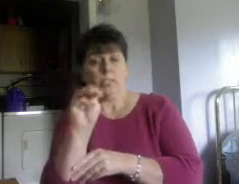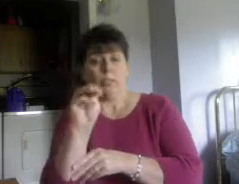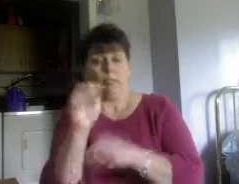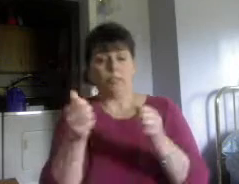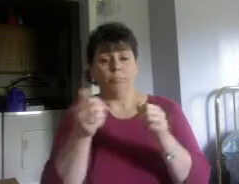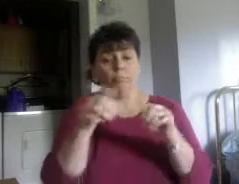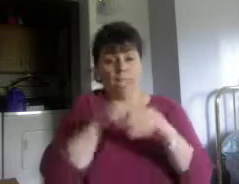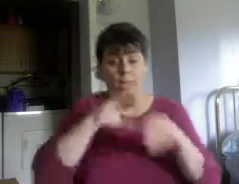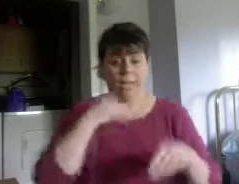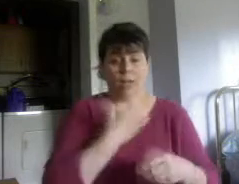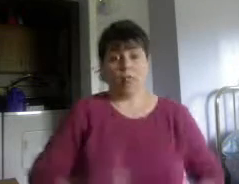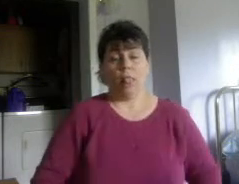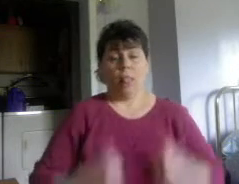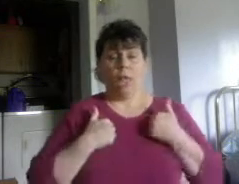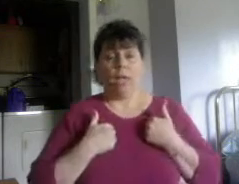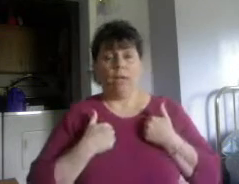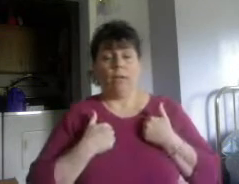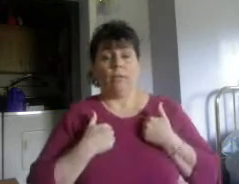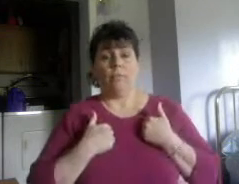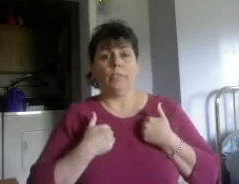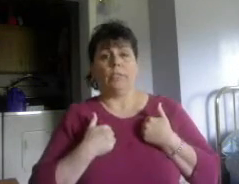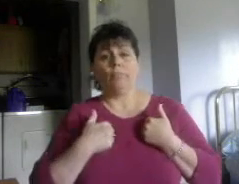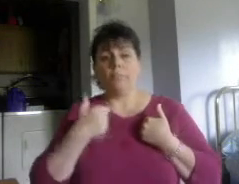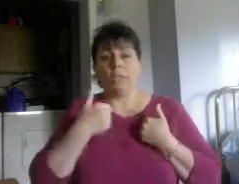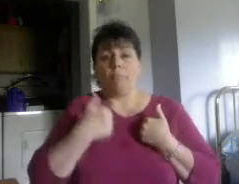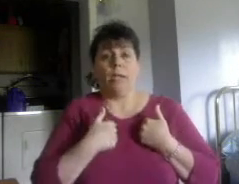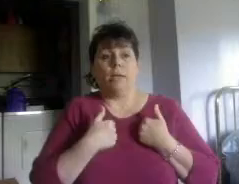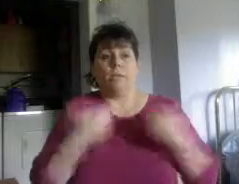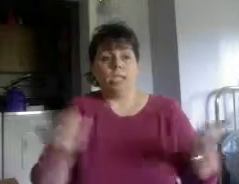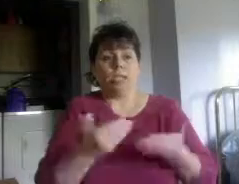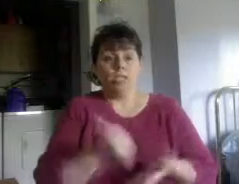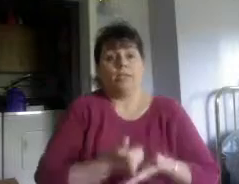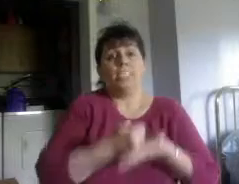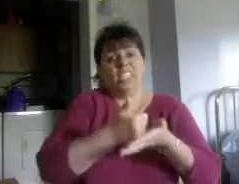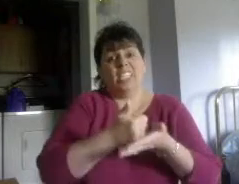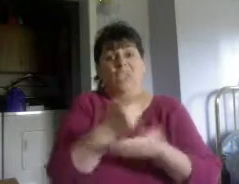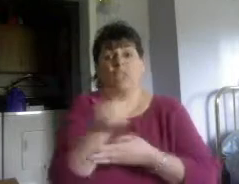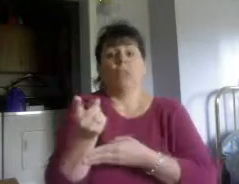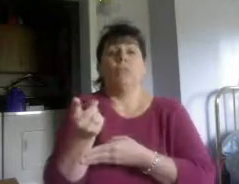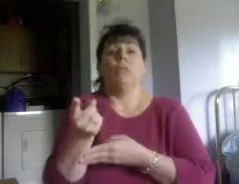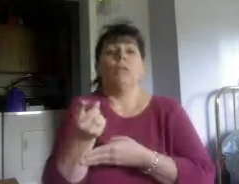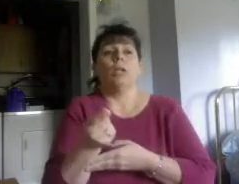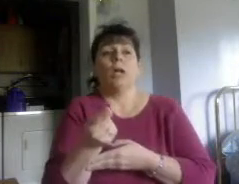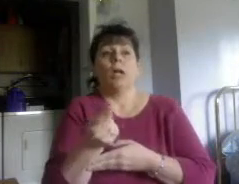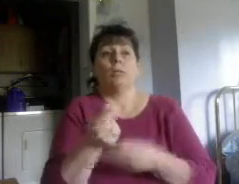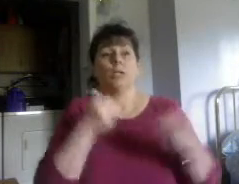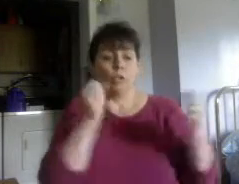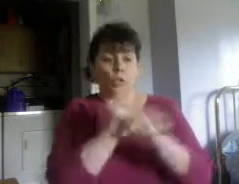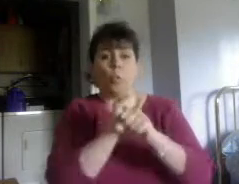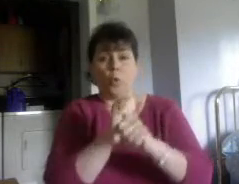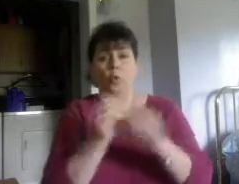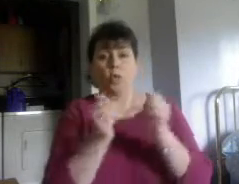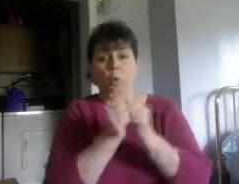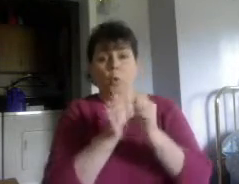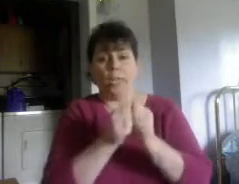that you work with to discover the key elements of racism and to recognize their ability and duty to speak out